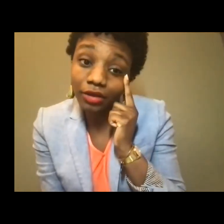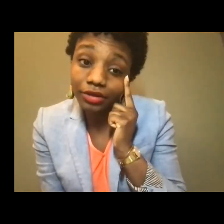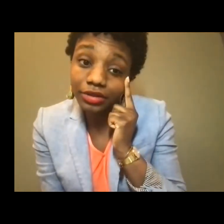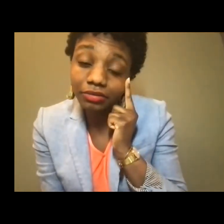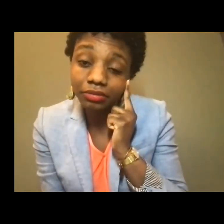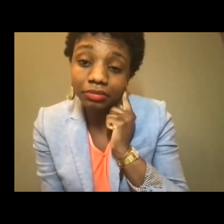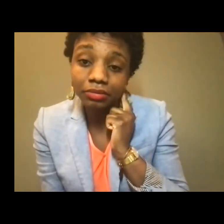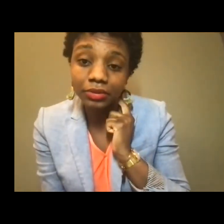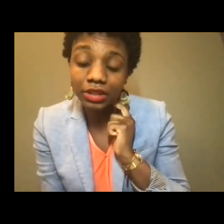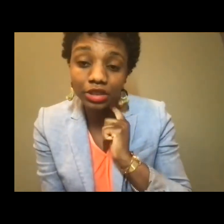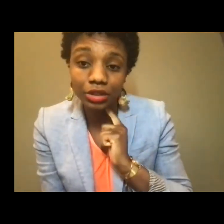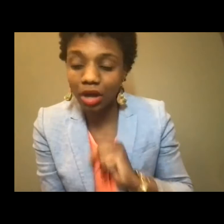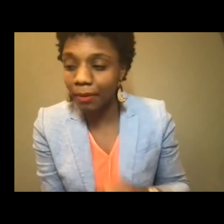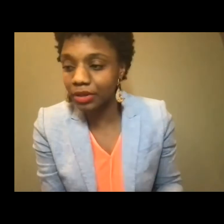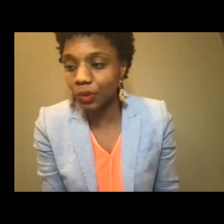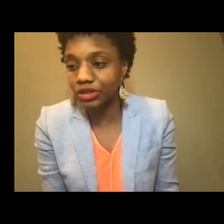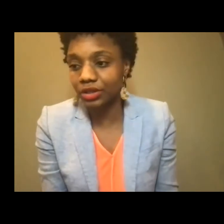Others? Discussion, comments, questions?